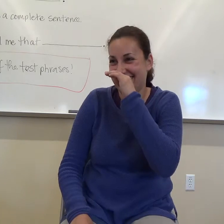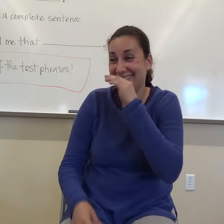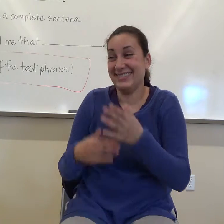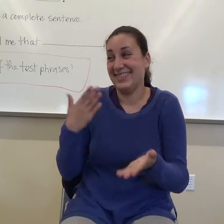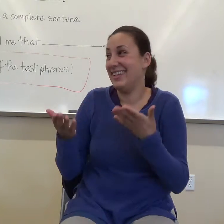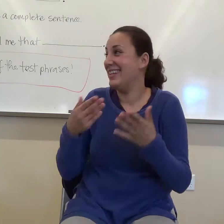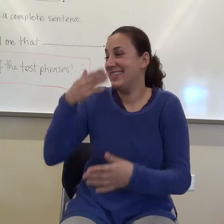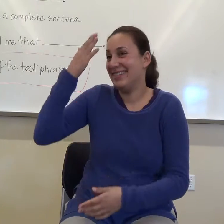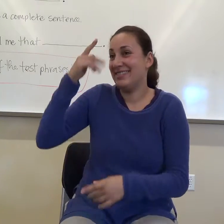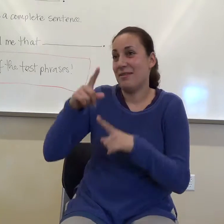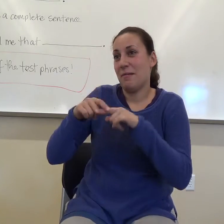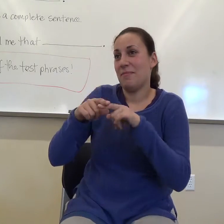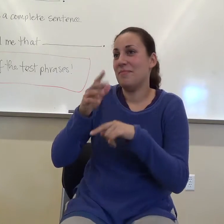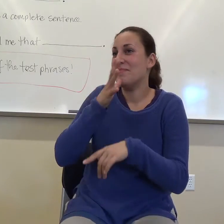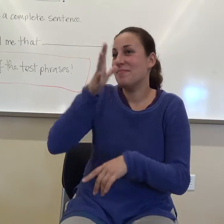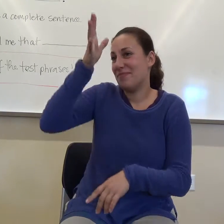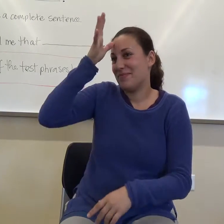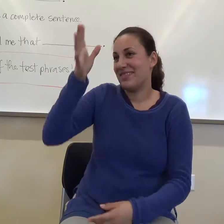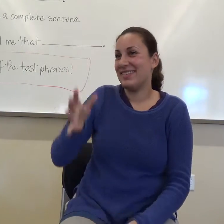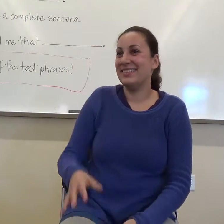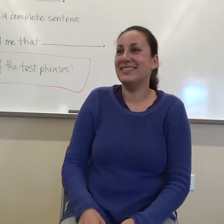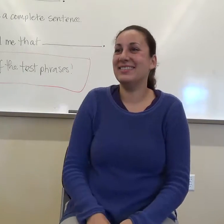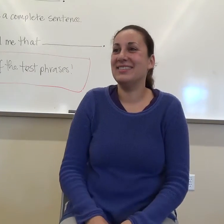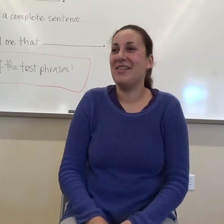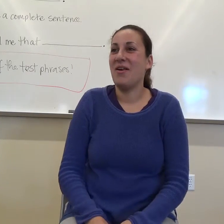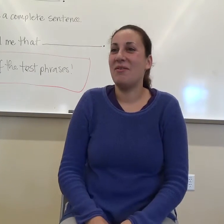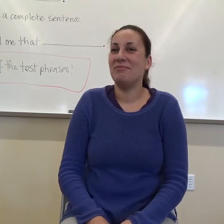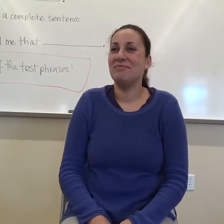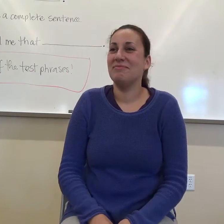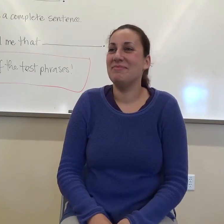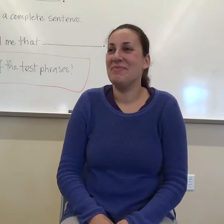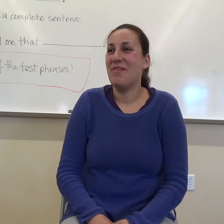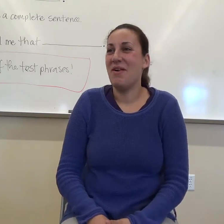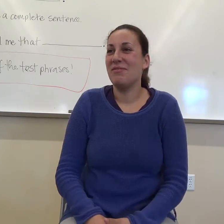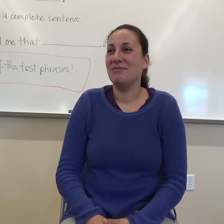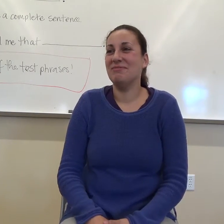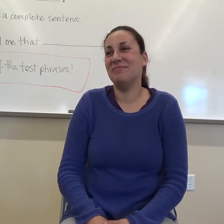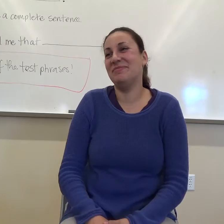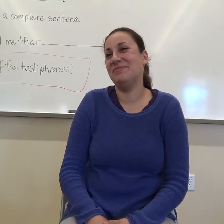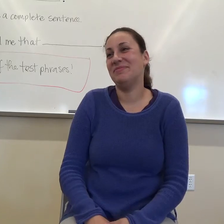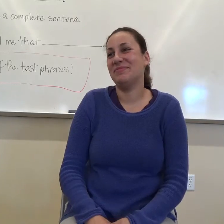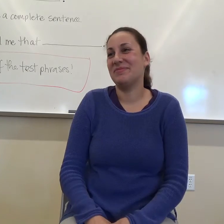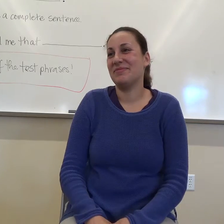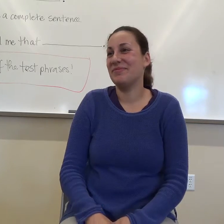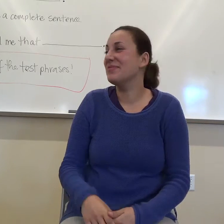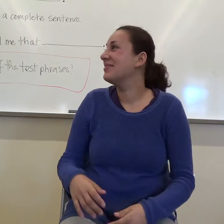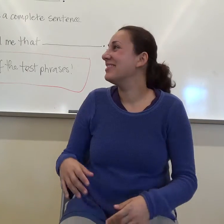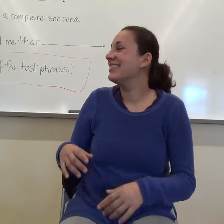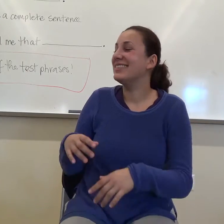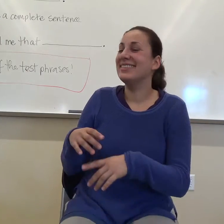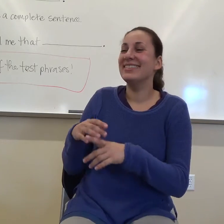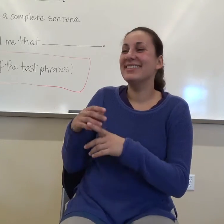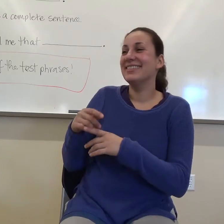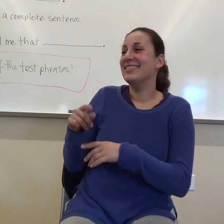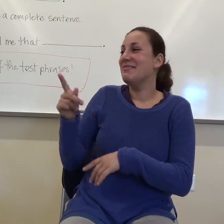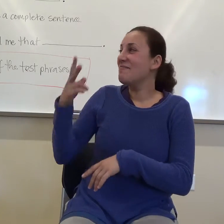don't do it. Okay. Do we see any indication that there's a